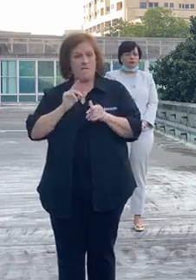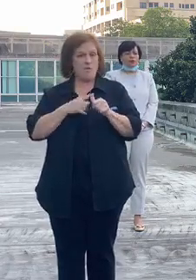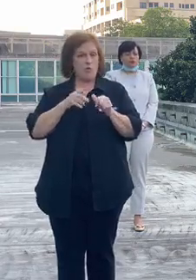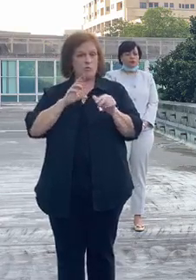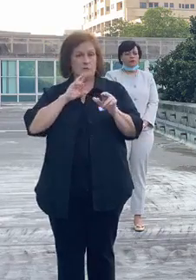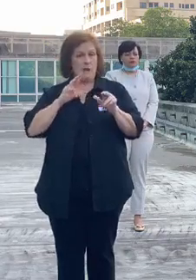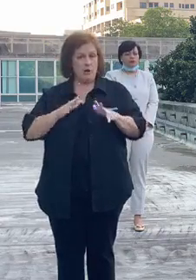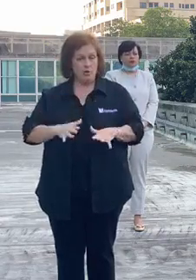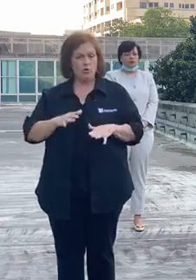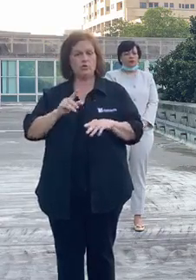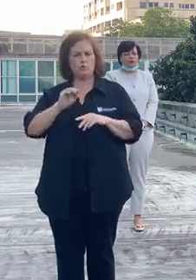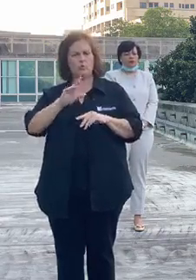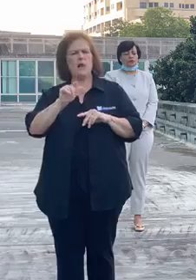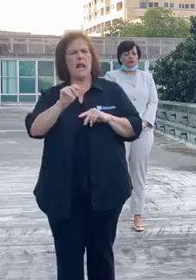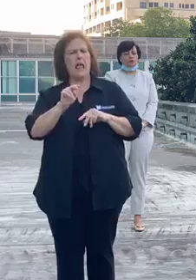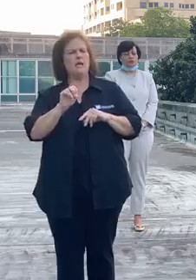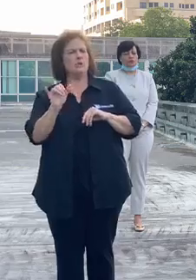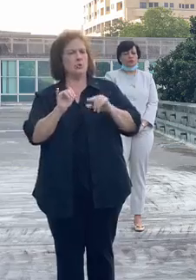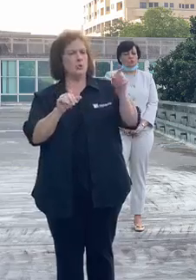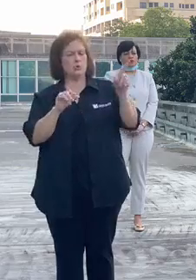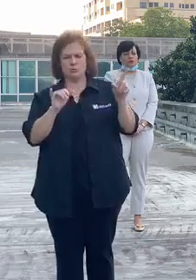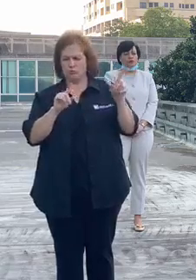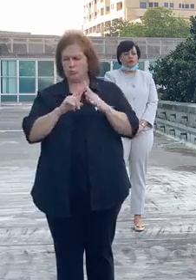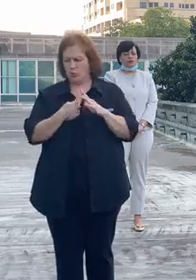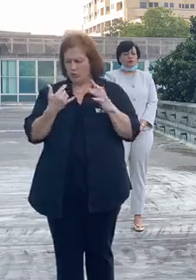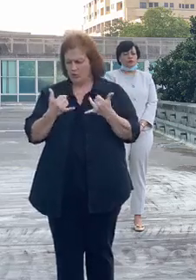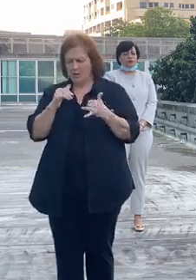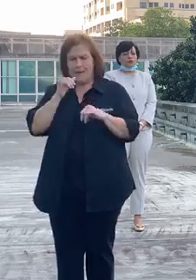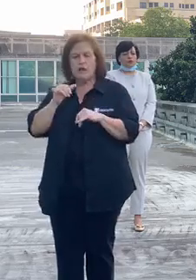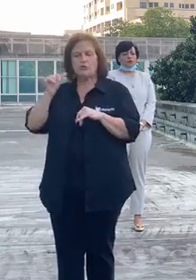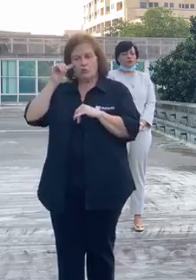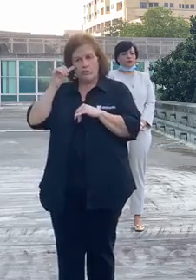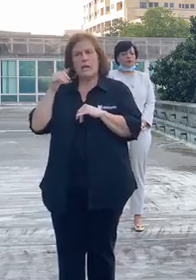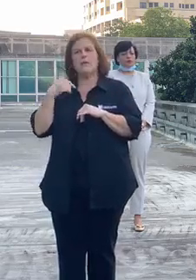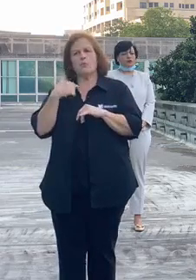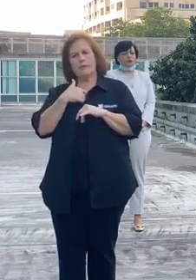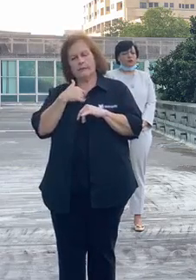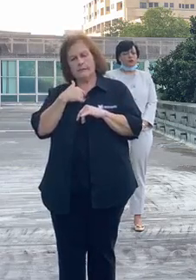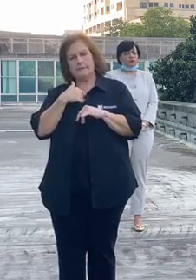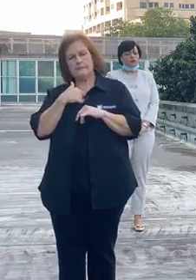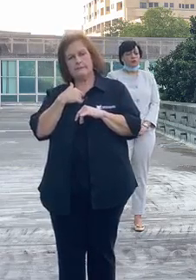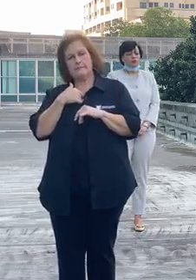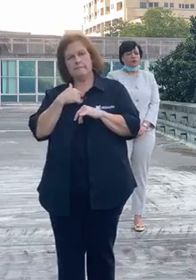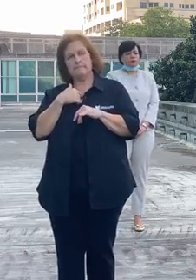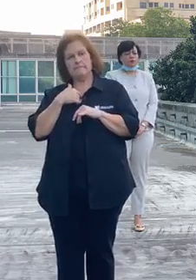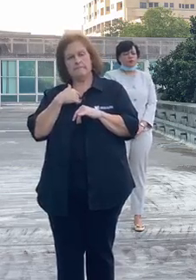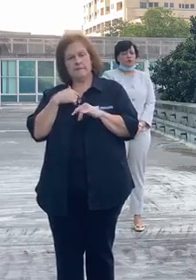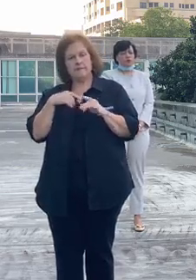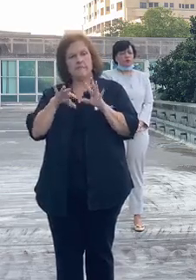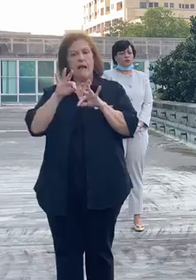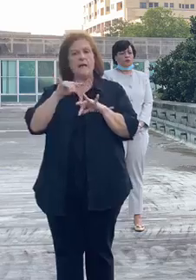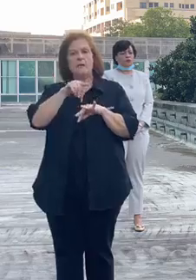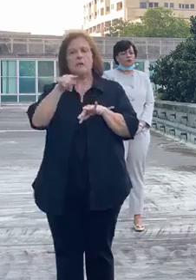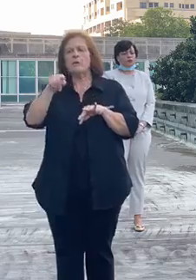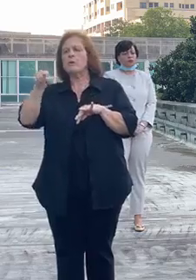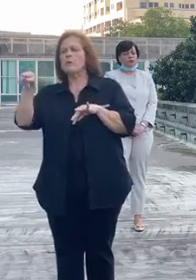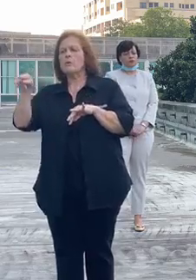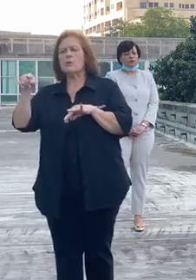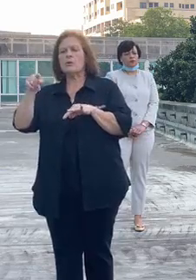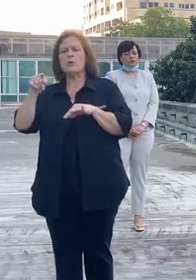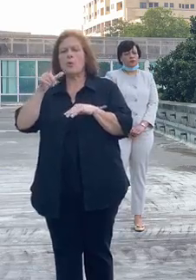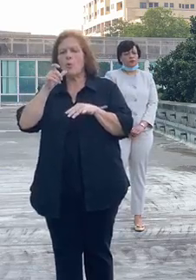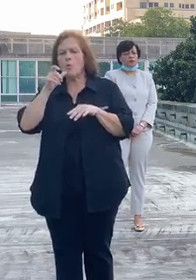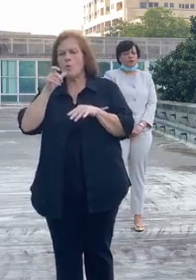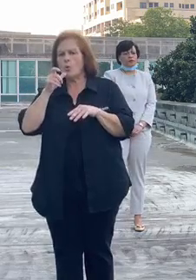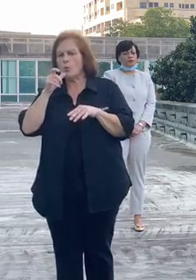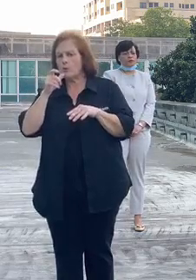as well. And so starting today or yesterday, we've been able to identify first responders who are symptomatic, who are able